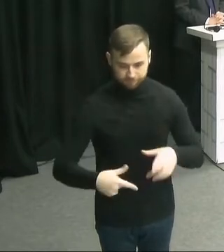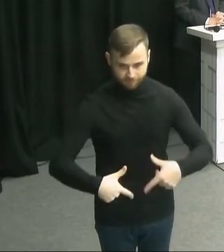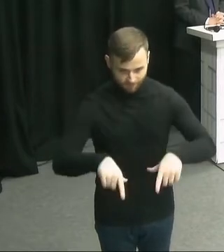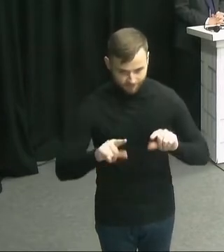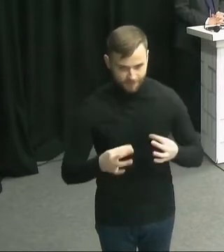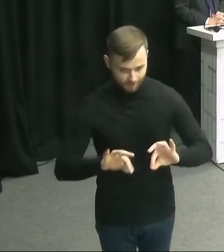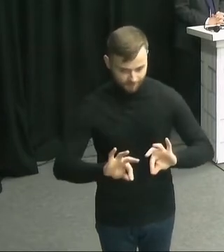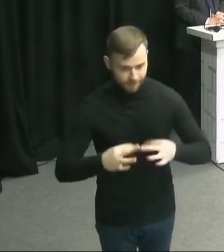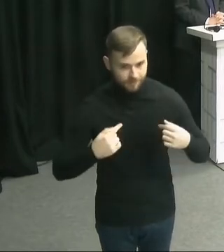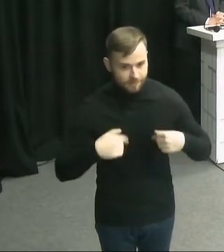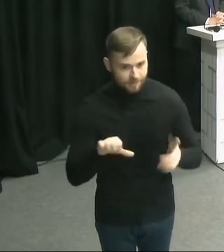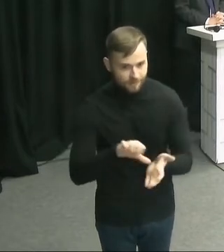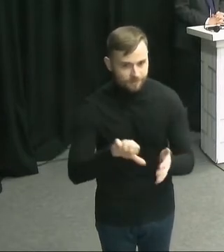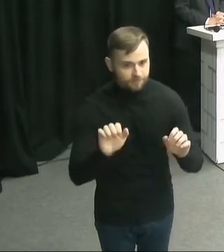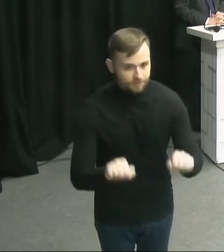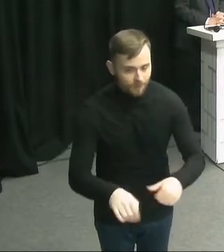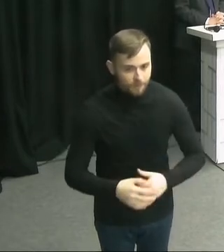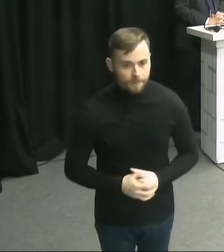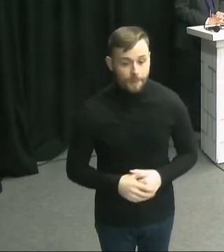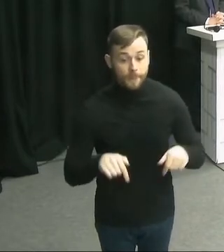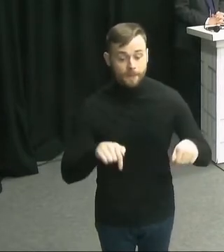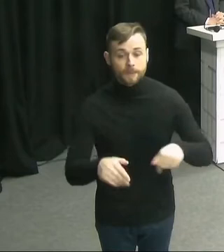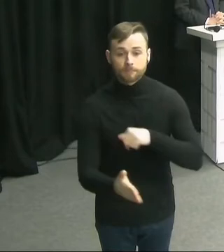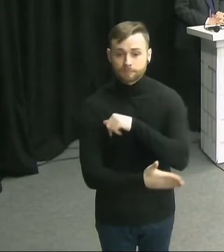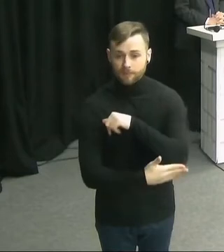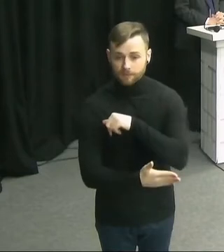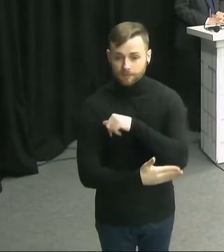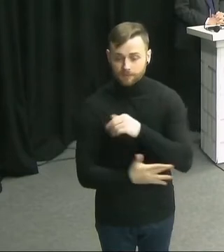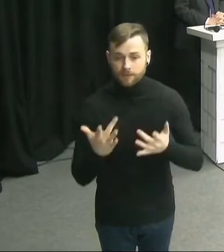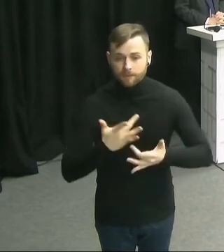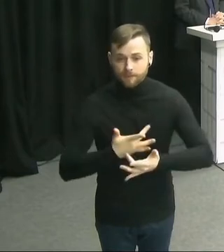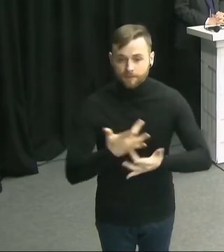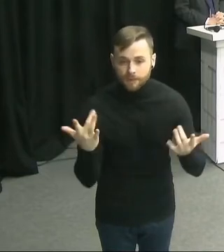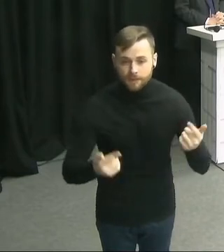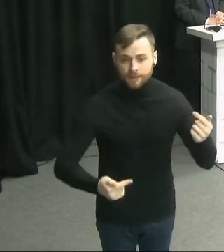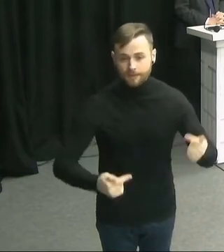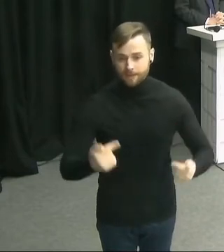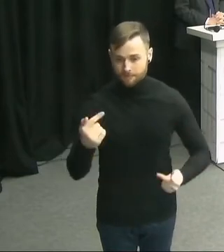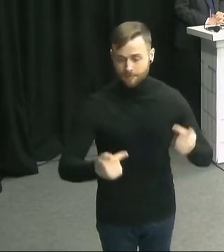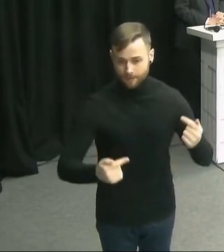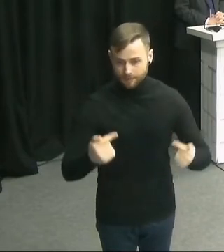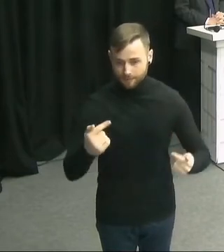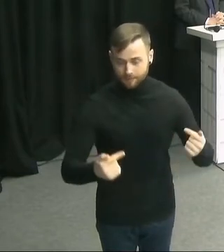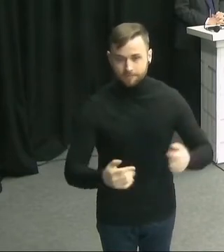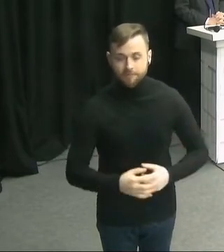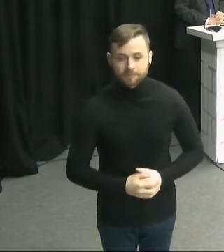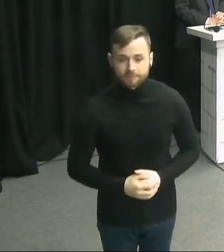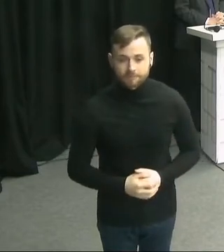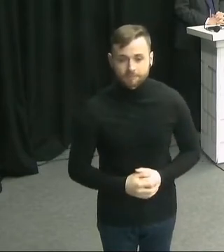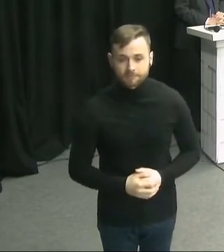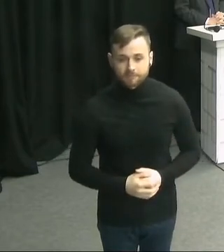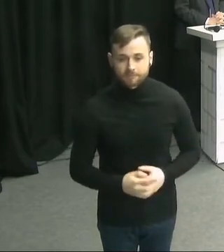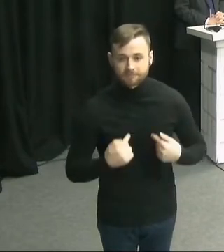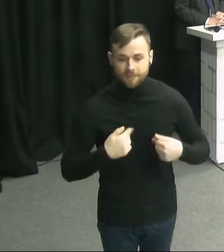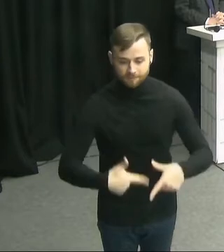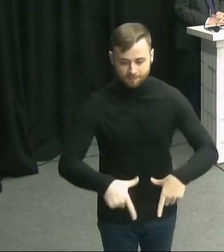the debates. Thank you for your trust that you've put in us. This is the last public debate